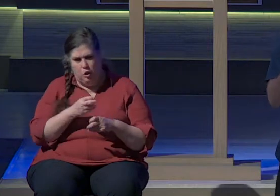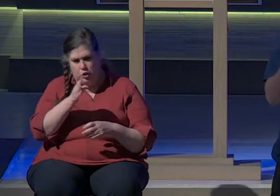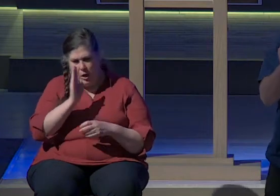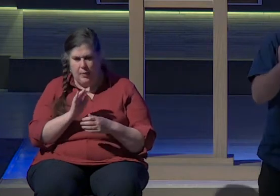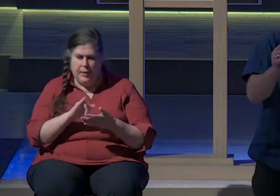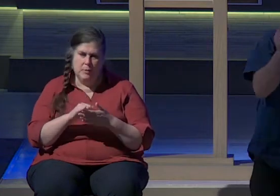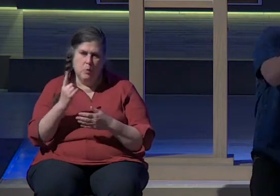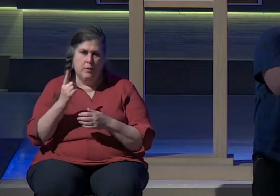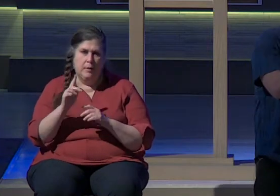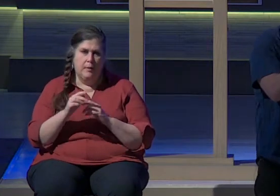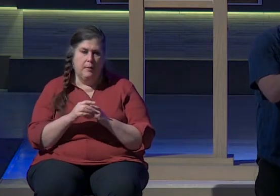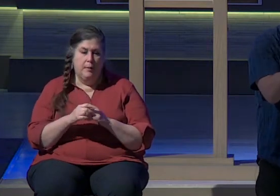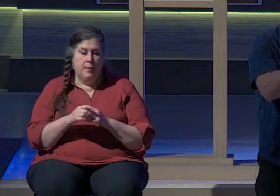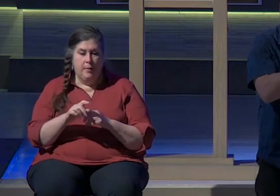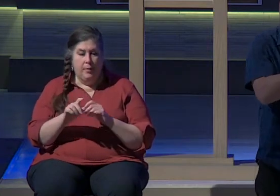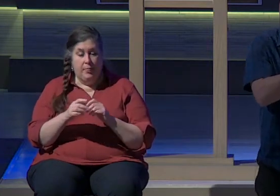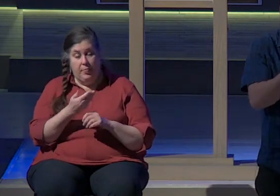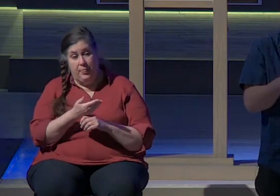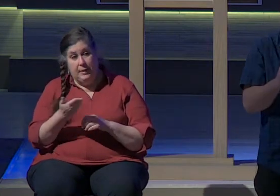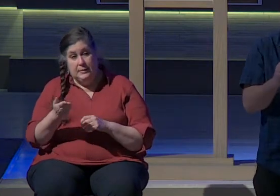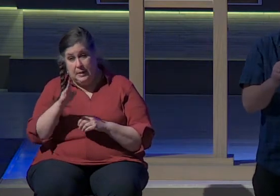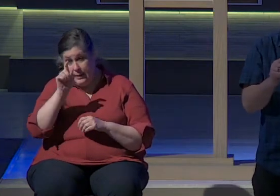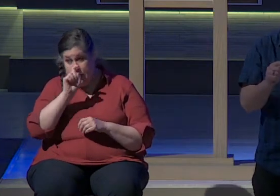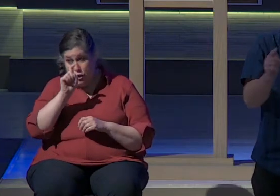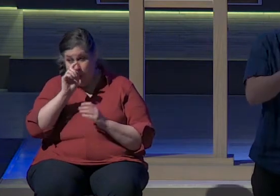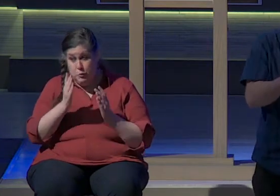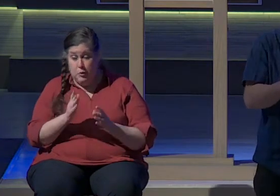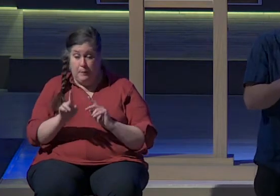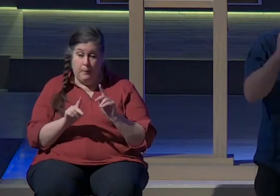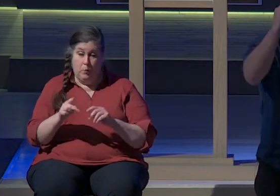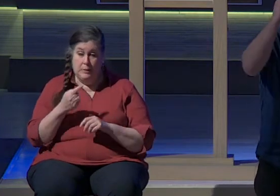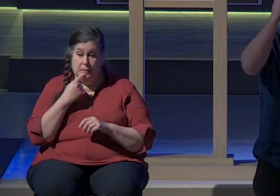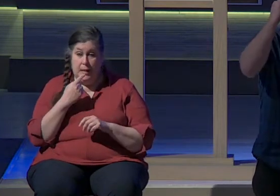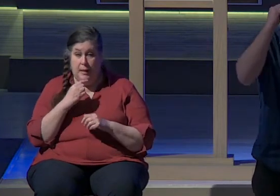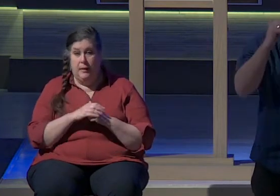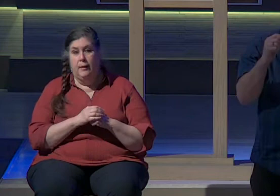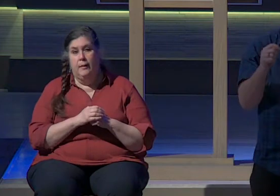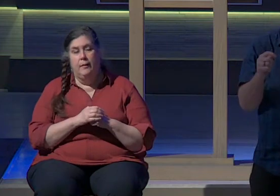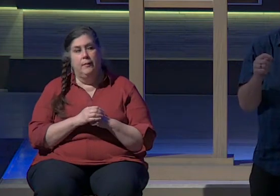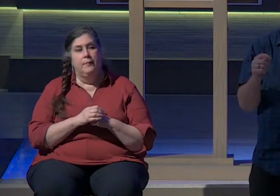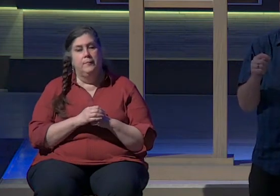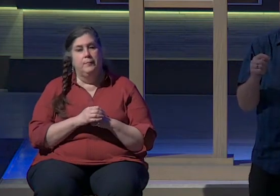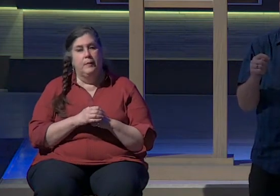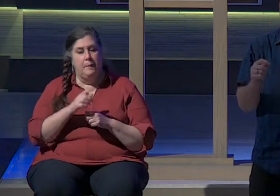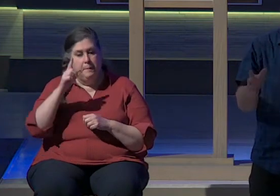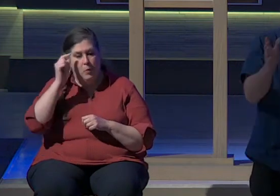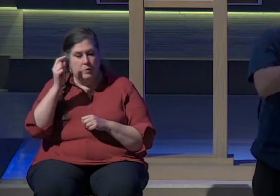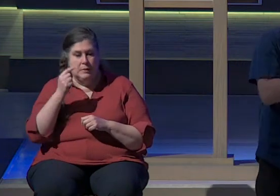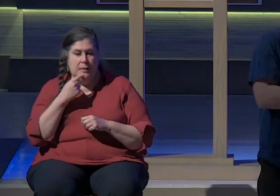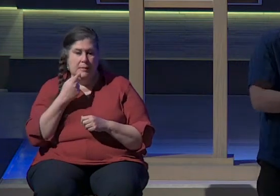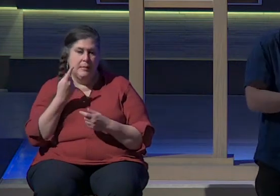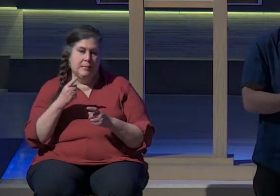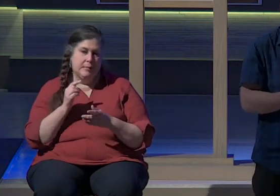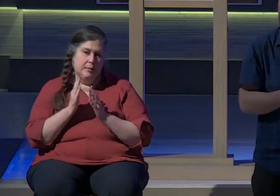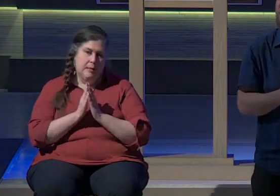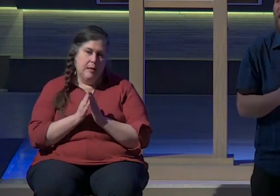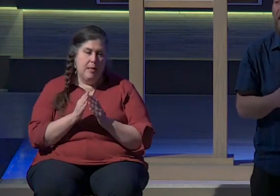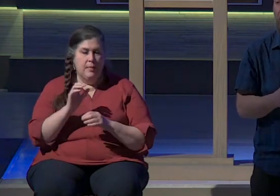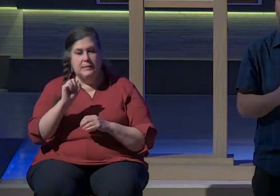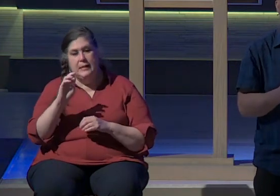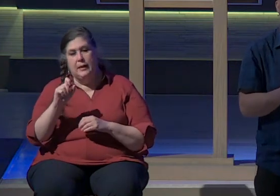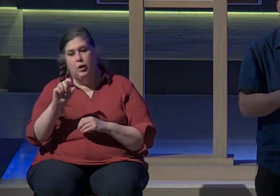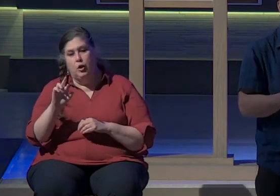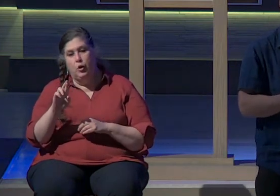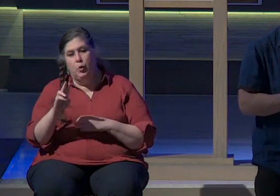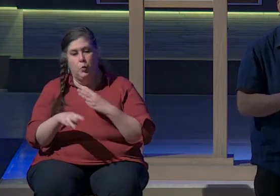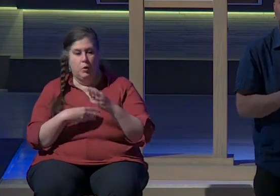one of the things that the Egyptians would say that Moses cites as he intercedes. The secular world would say God's